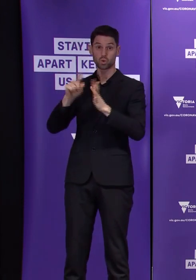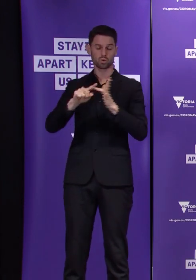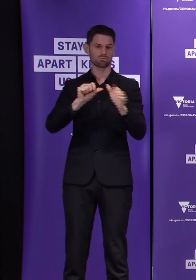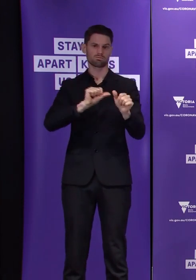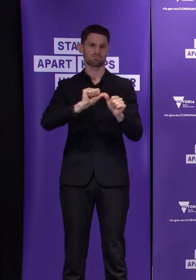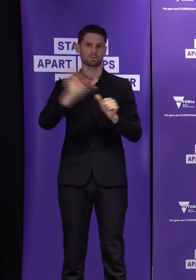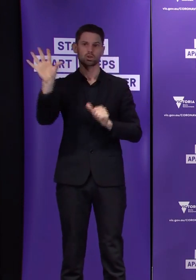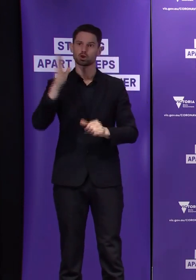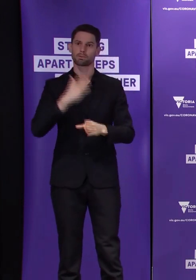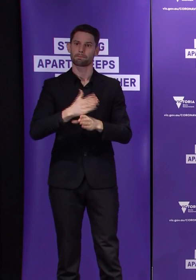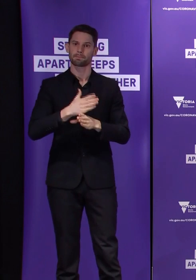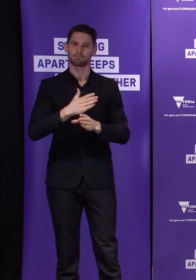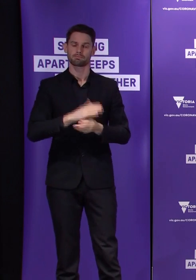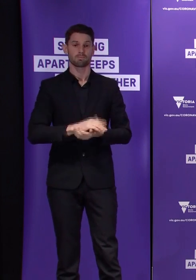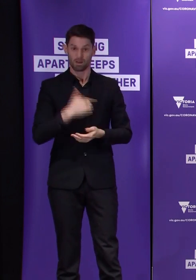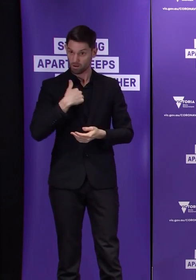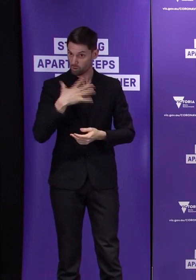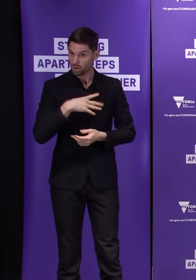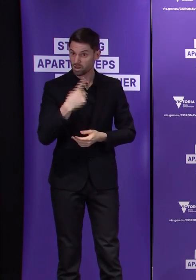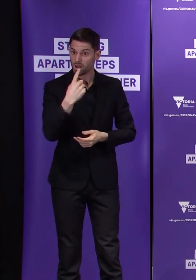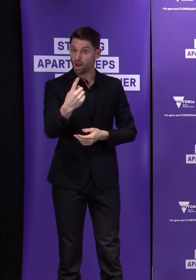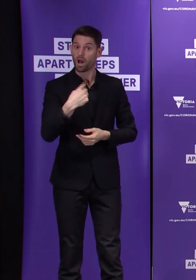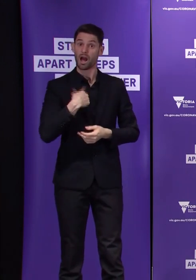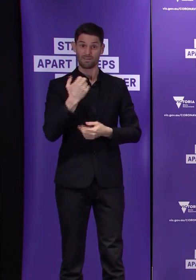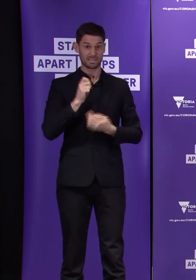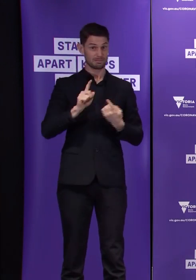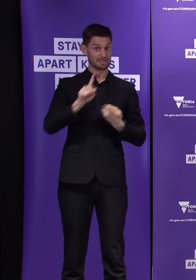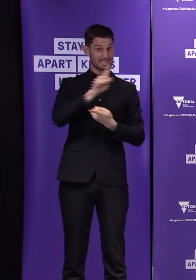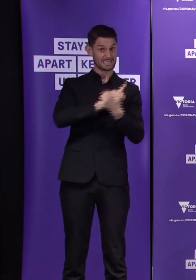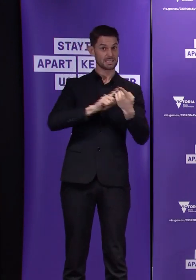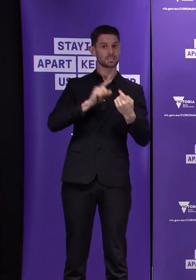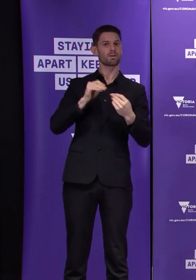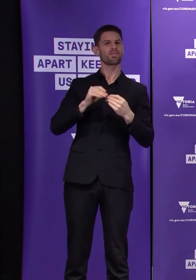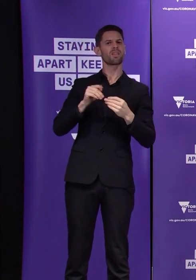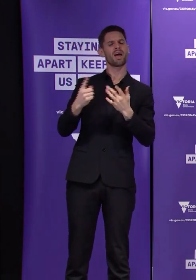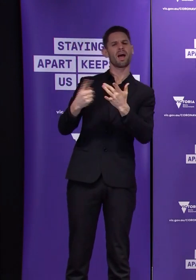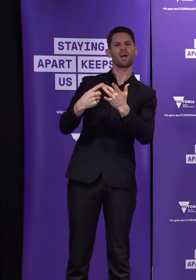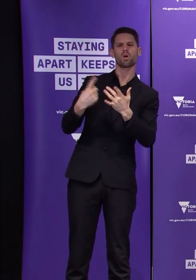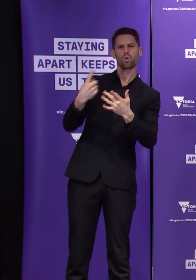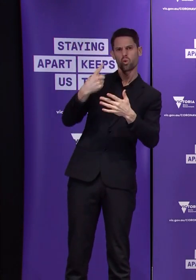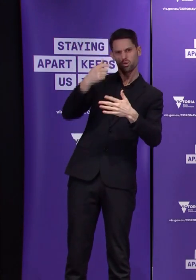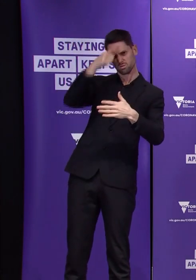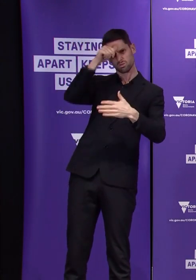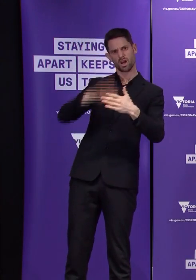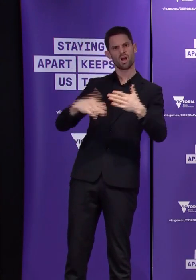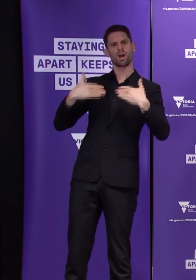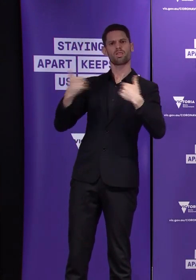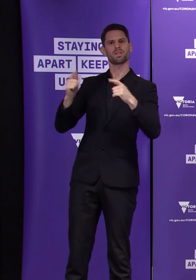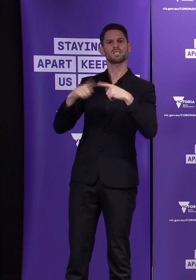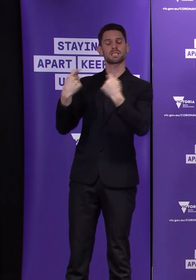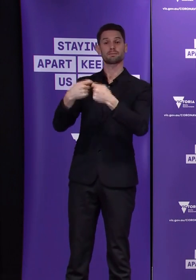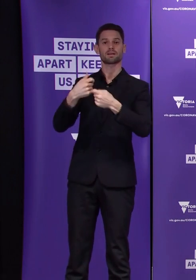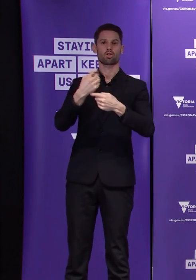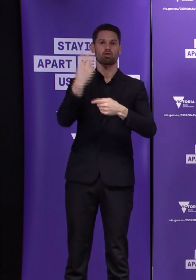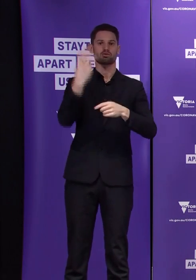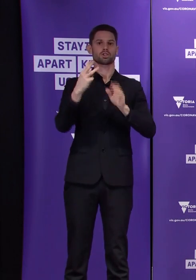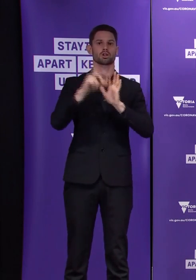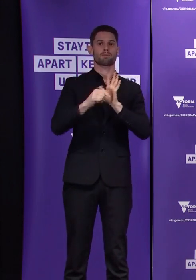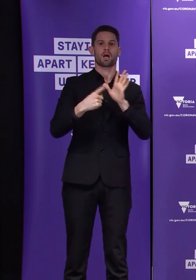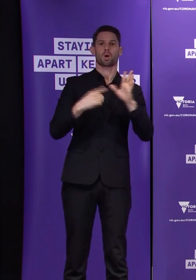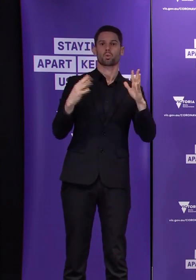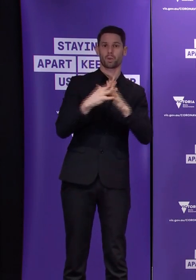thing, I have a meeting, I think it's sort of 3 times a week. We sit down with the public health team and go through things, and a lot of this nuts and bolts stuff is what we talk